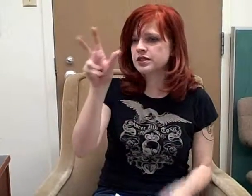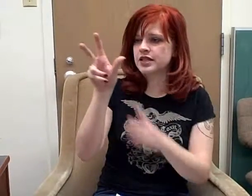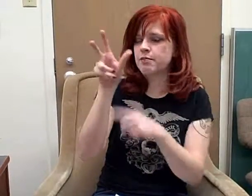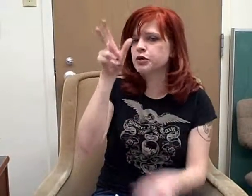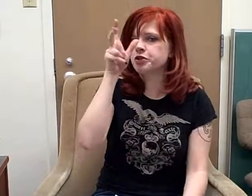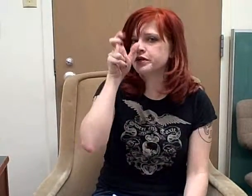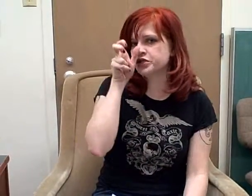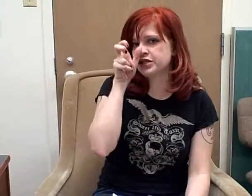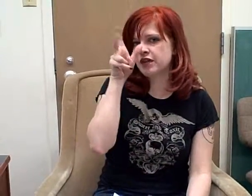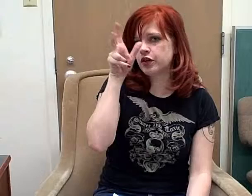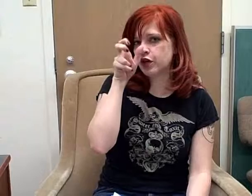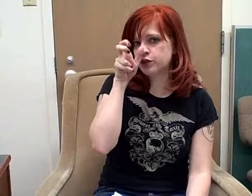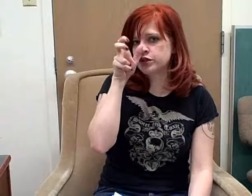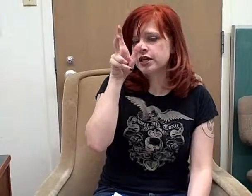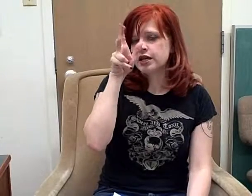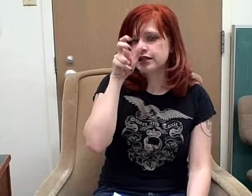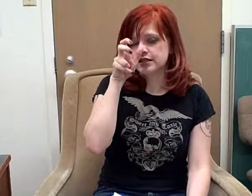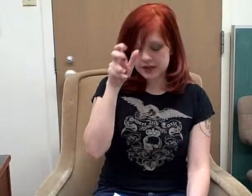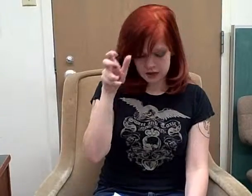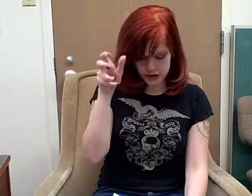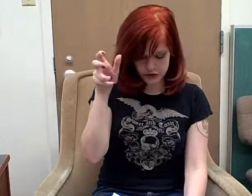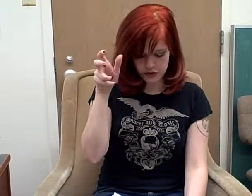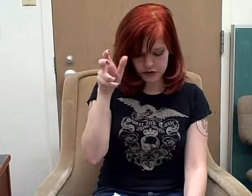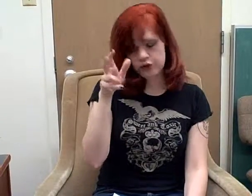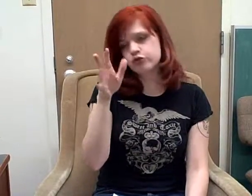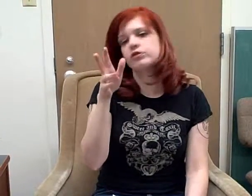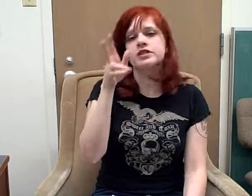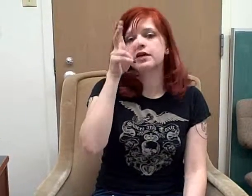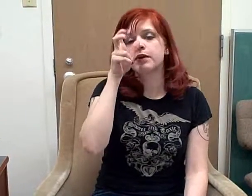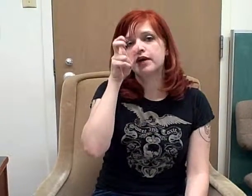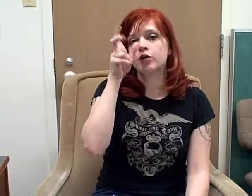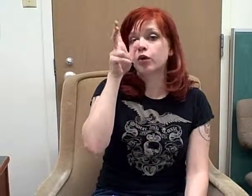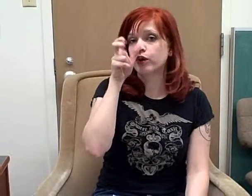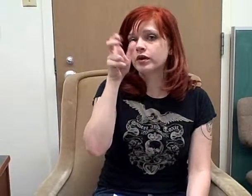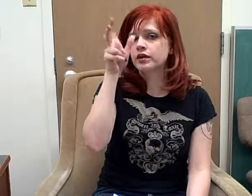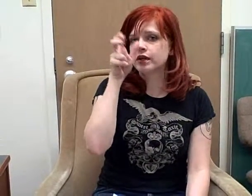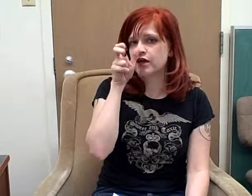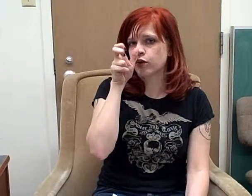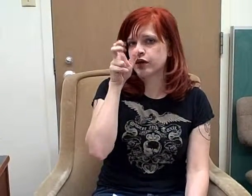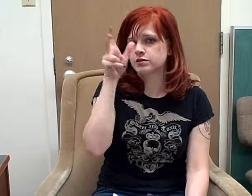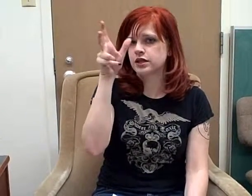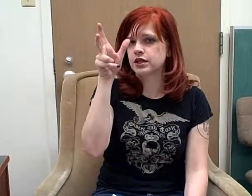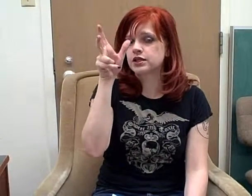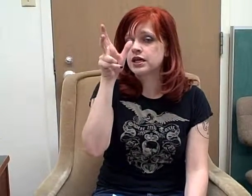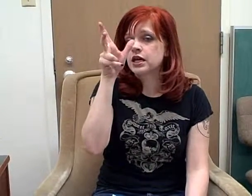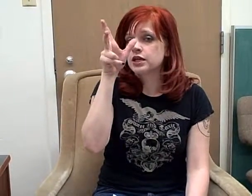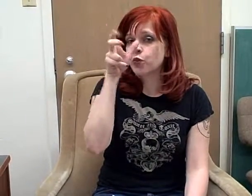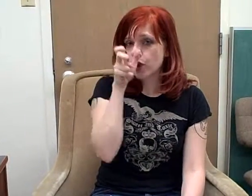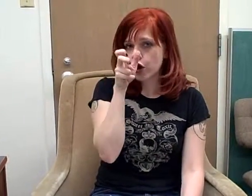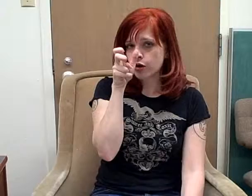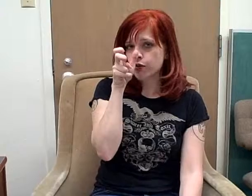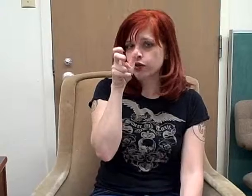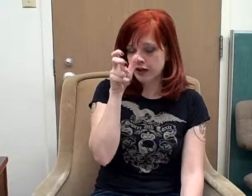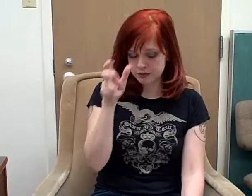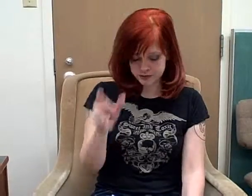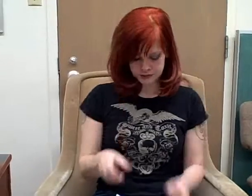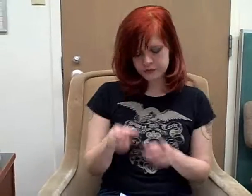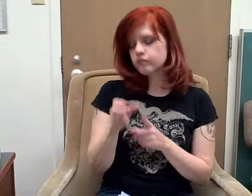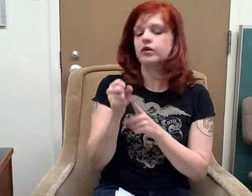same motion, but it's just at the nose. This is the gender neutral. This can be men or women can have orgasms like this. It's one hard pull in.